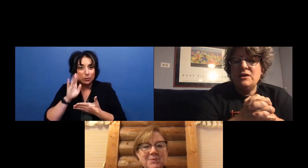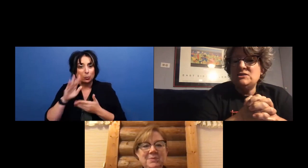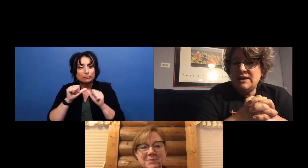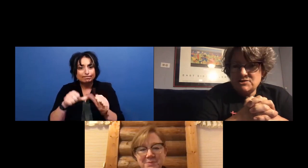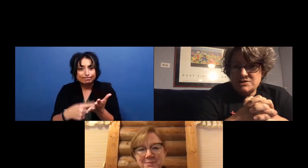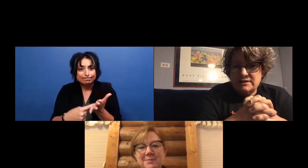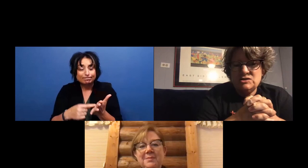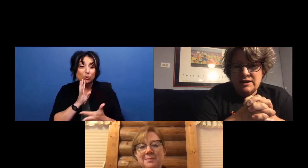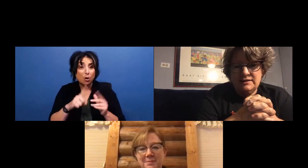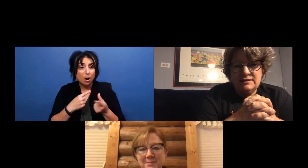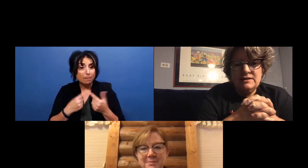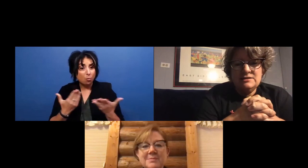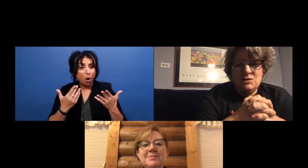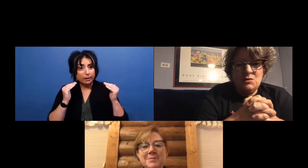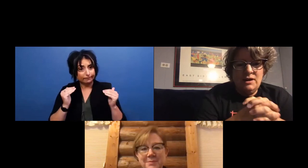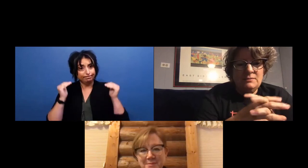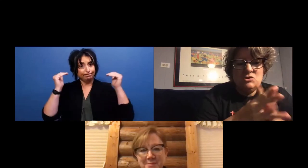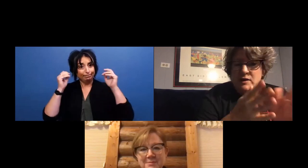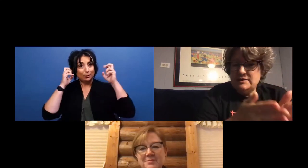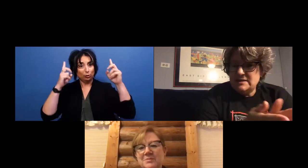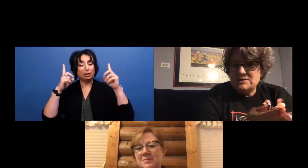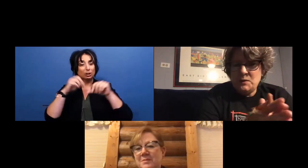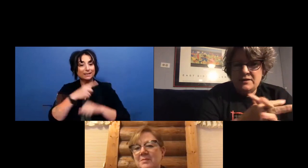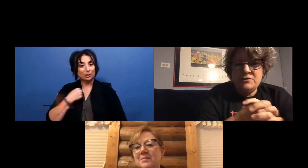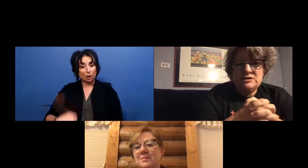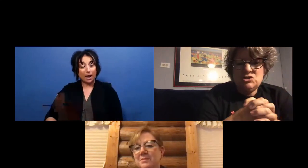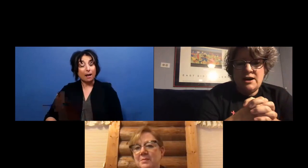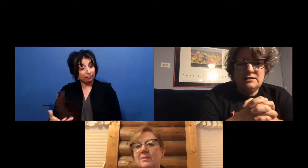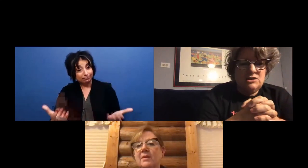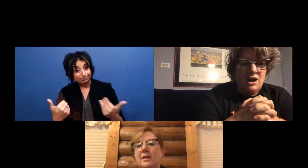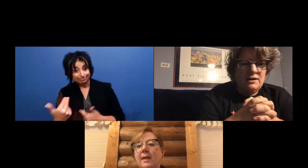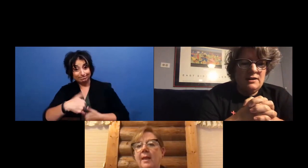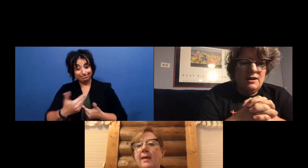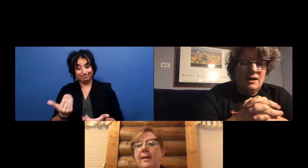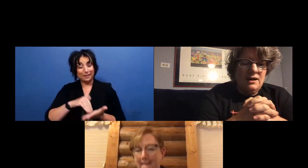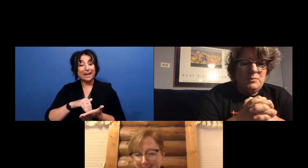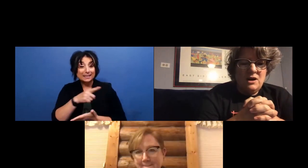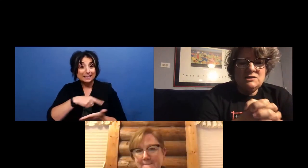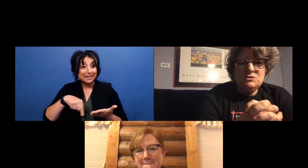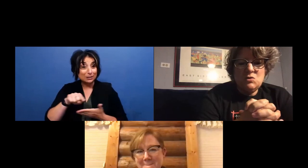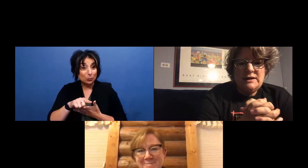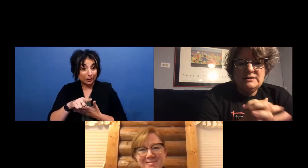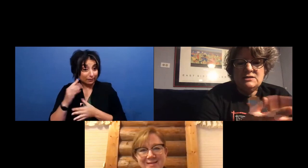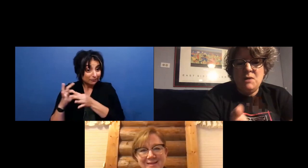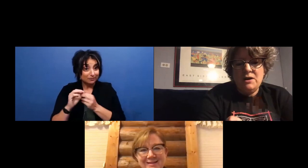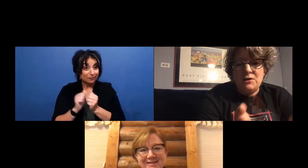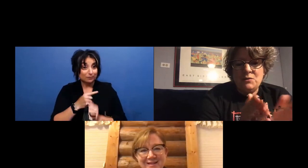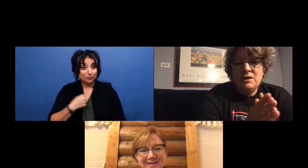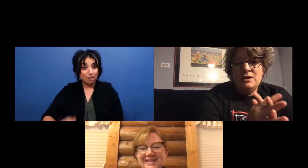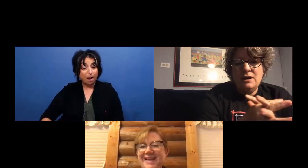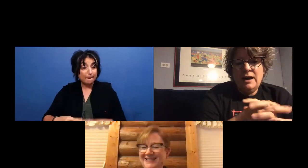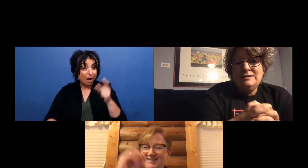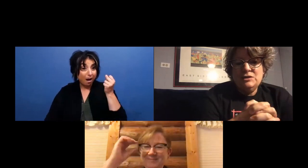higher education in China. So join us next week for this China talk, but also join us